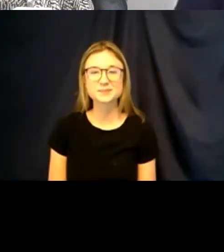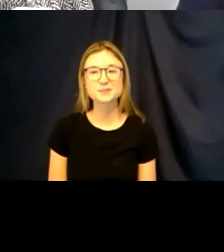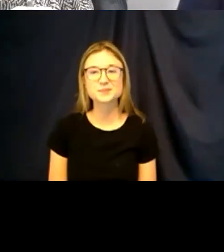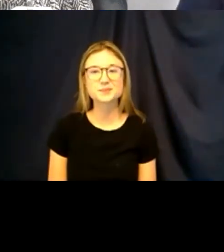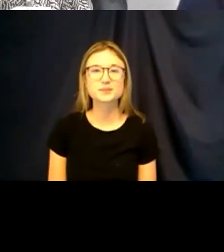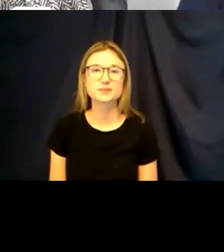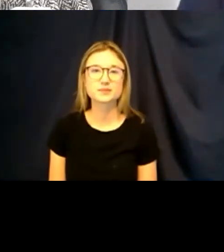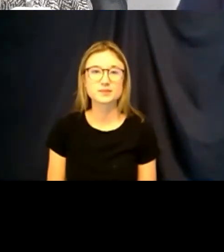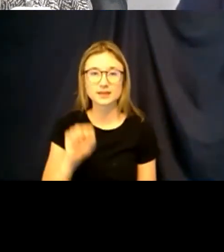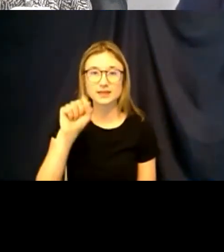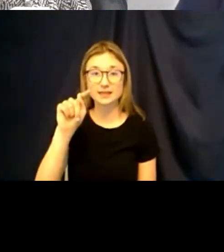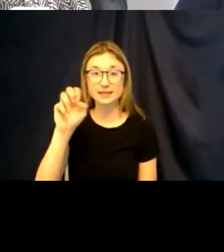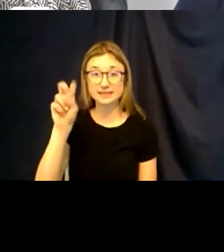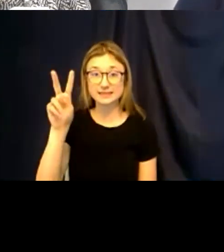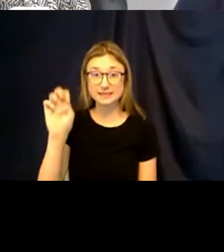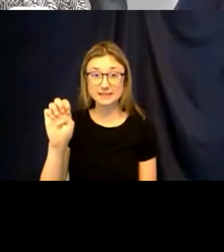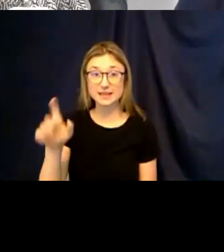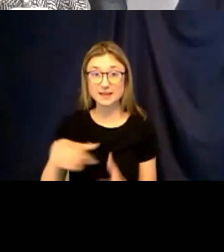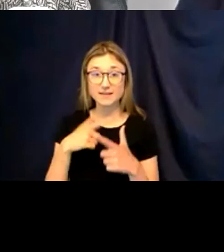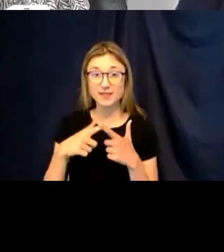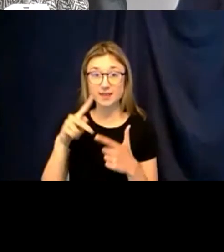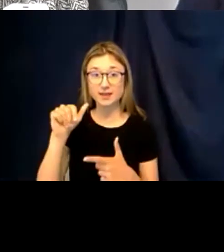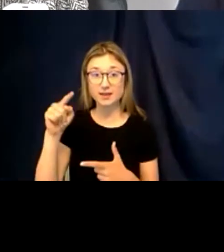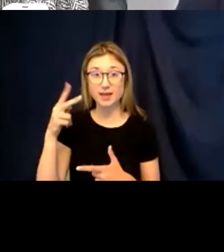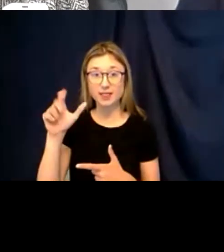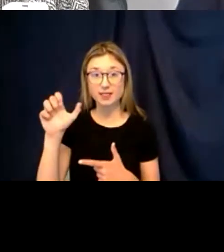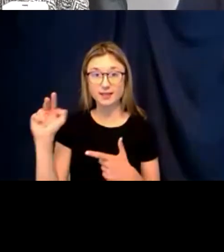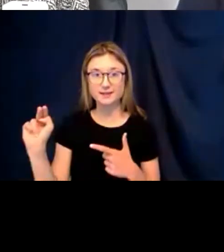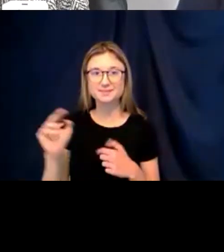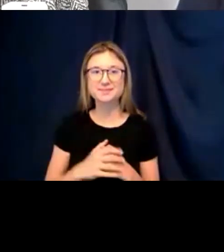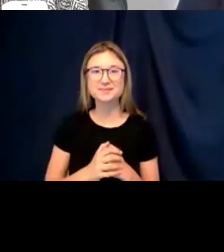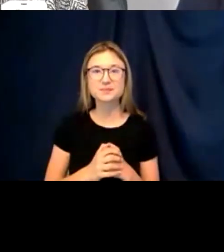And Steve Kaufman, and then Kathleen Canino.